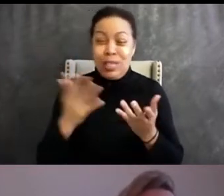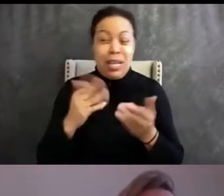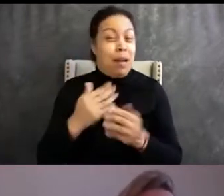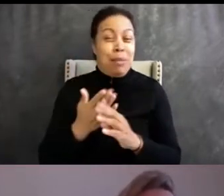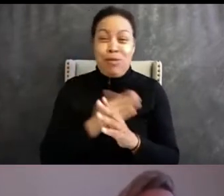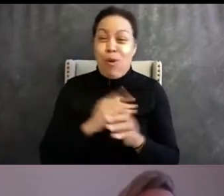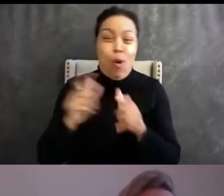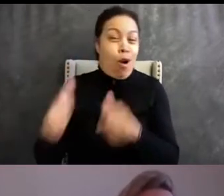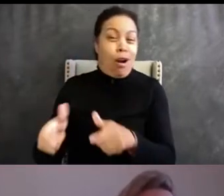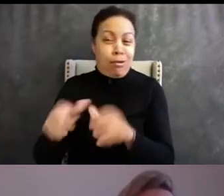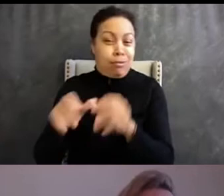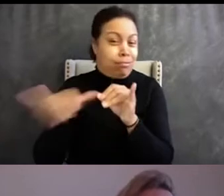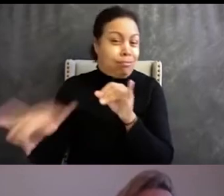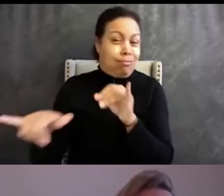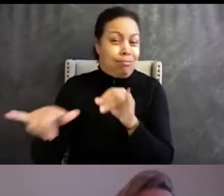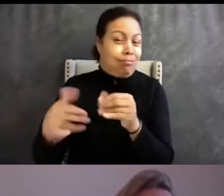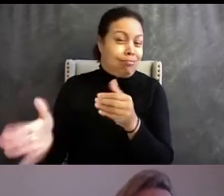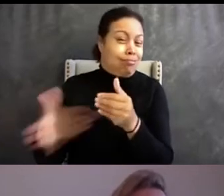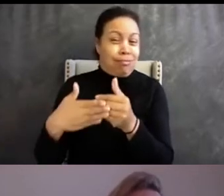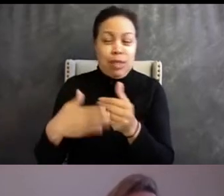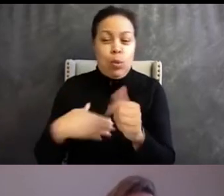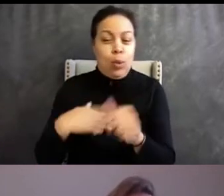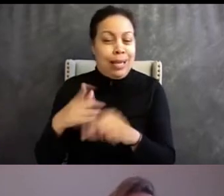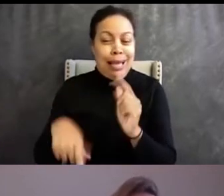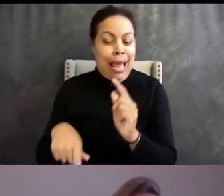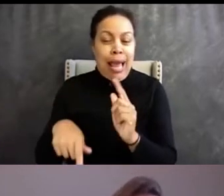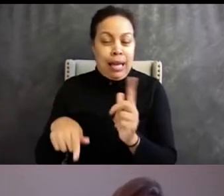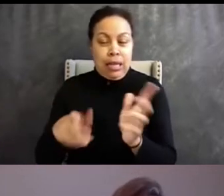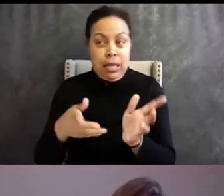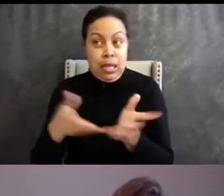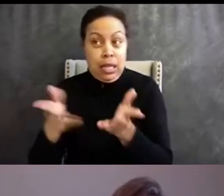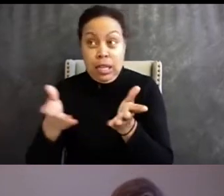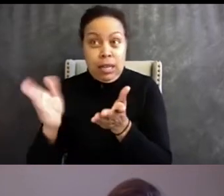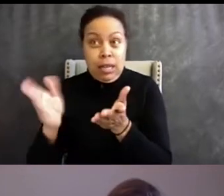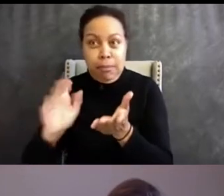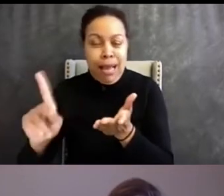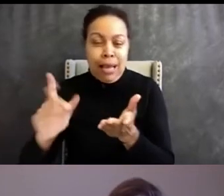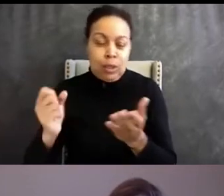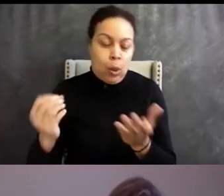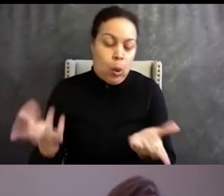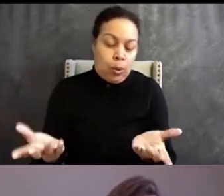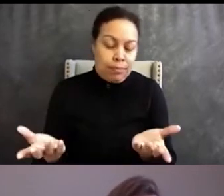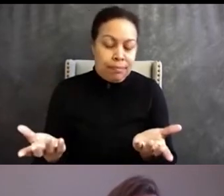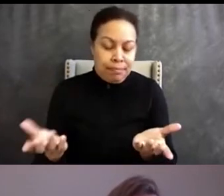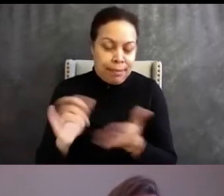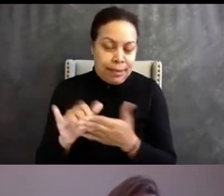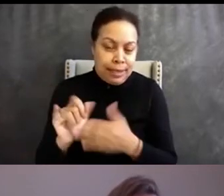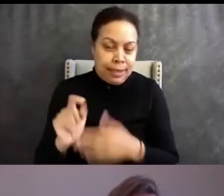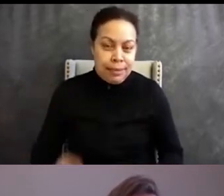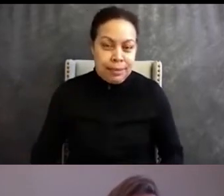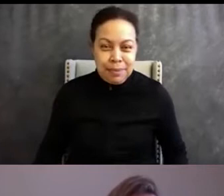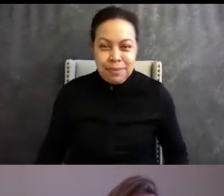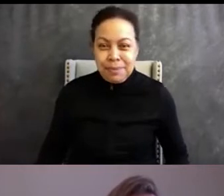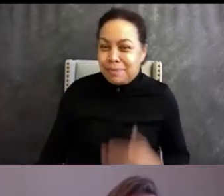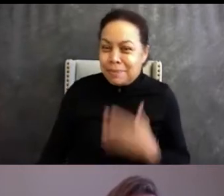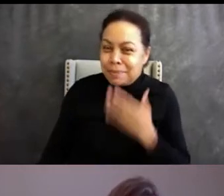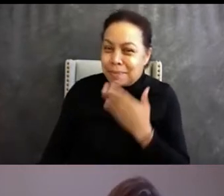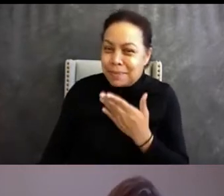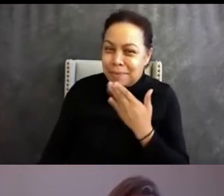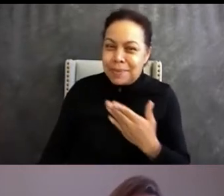quarantined and couldn't actually change it all back yet. So that's it. Well, we are grateful for